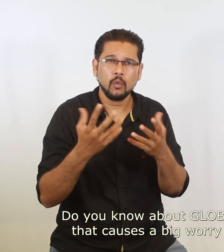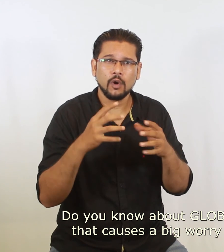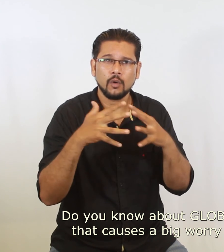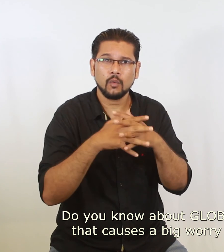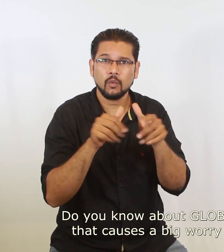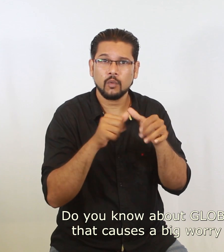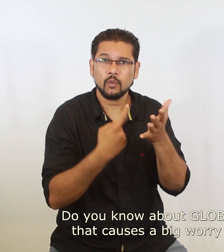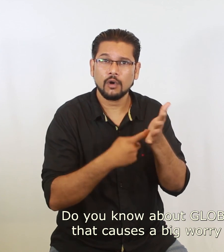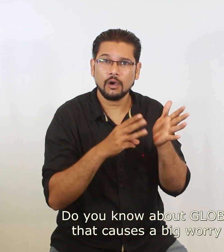Global warming?